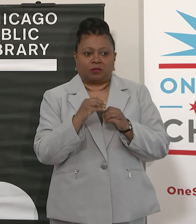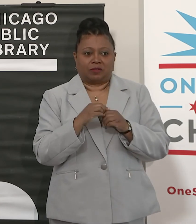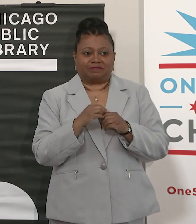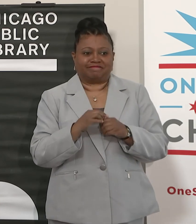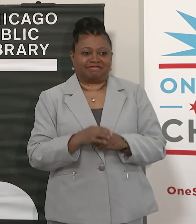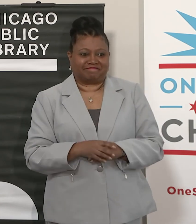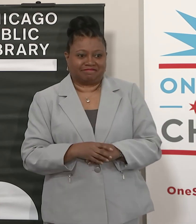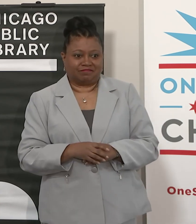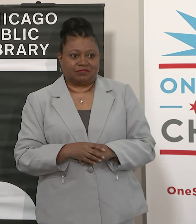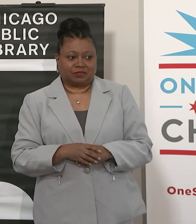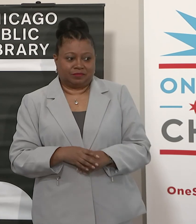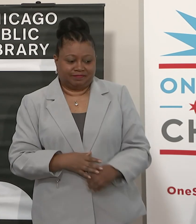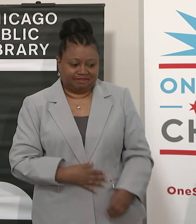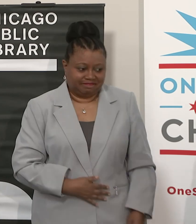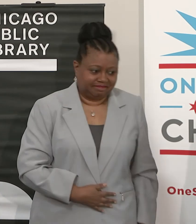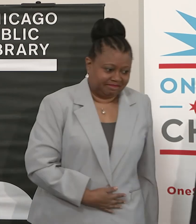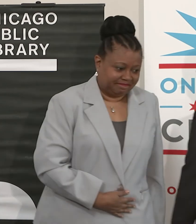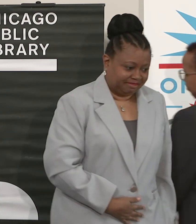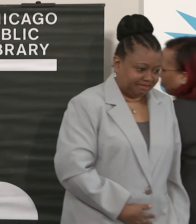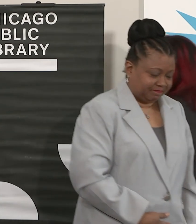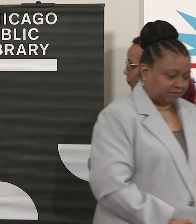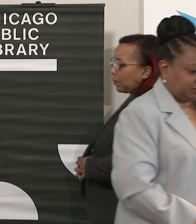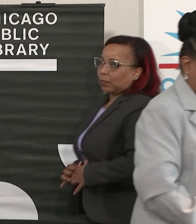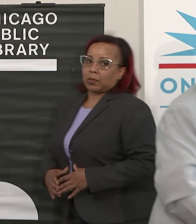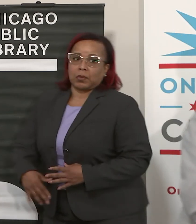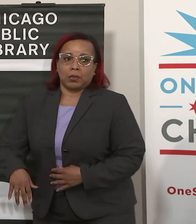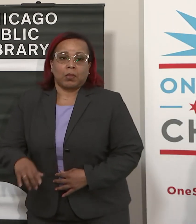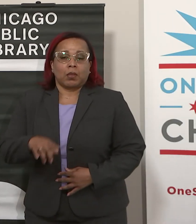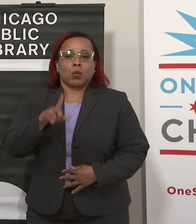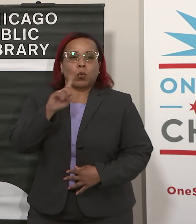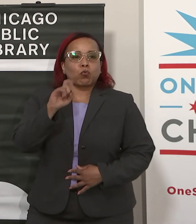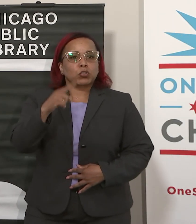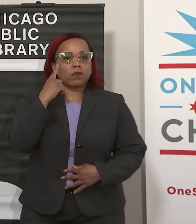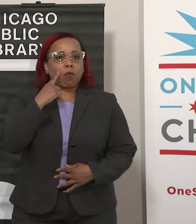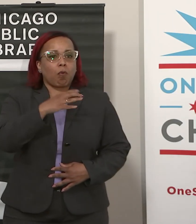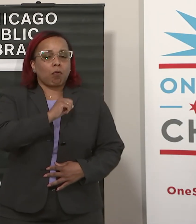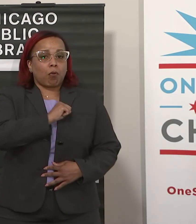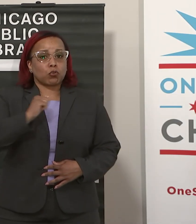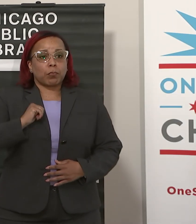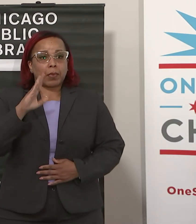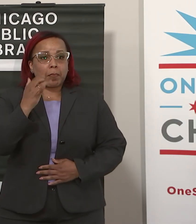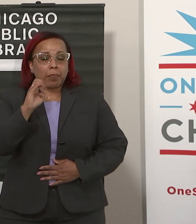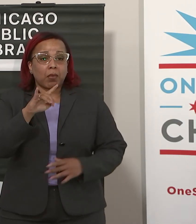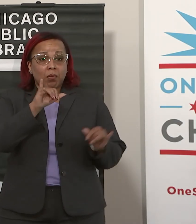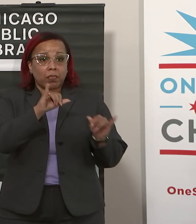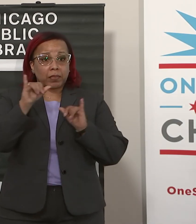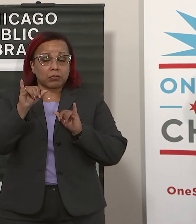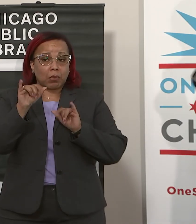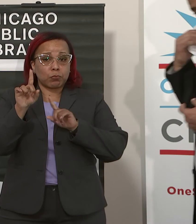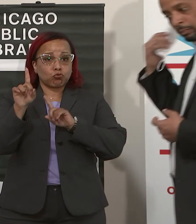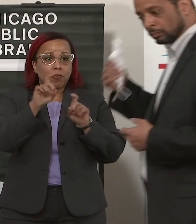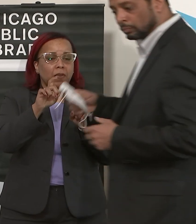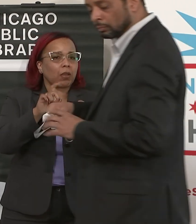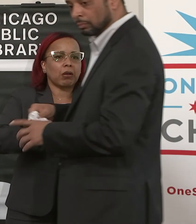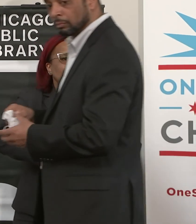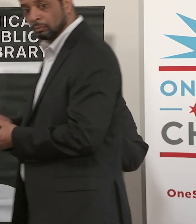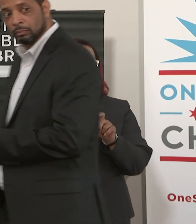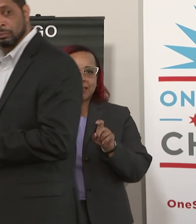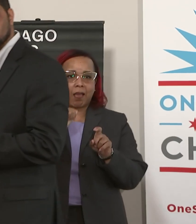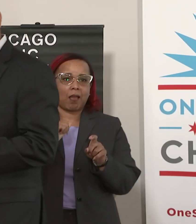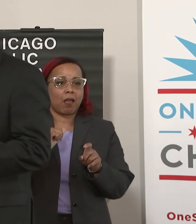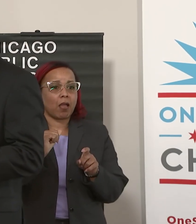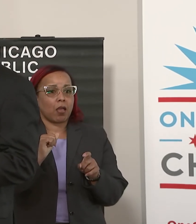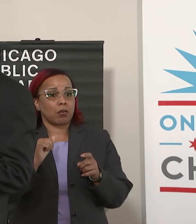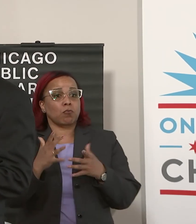ask one question of Alderman Beal while he's here? Alderman Beal, if I could. This same survey that did not rate the mayor